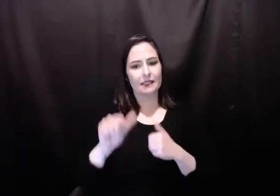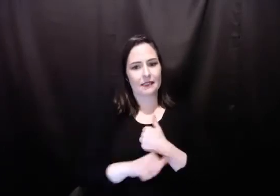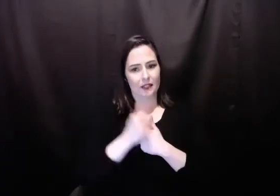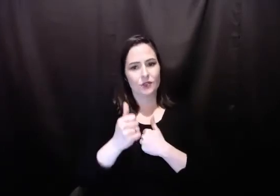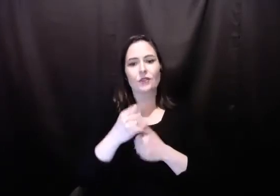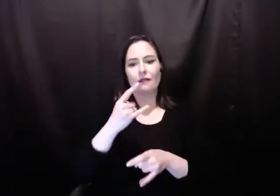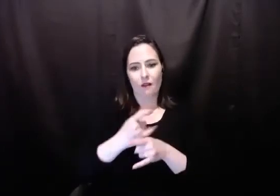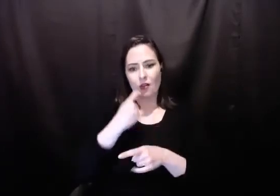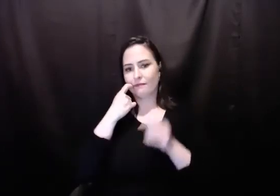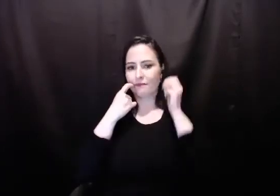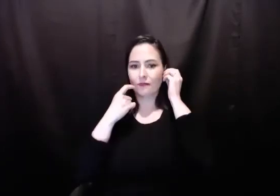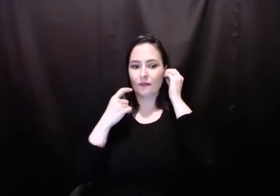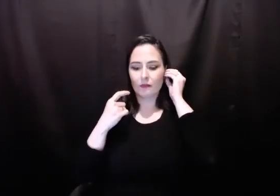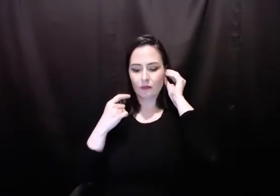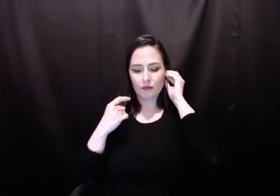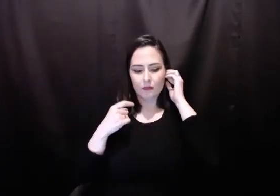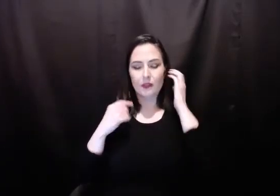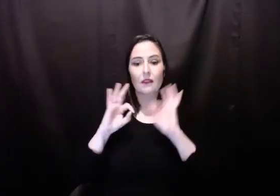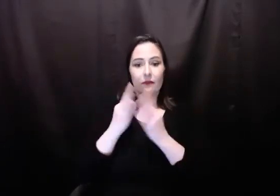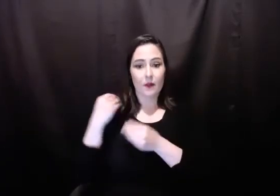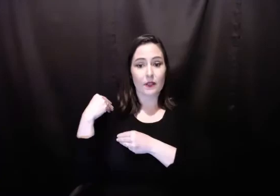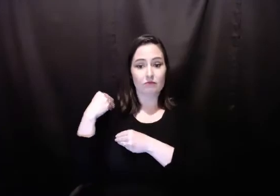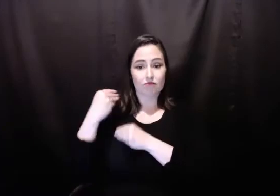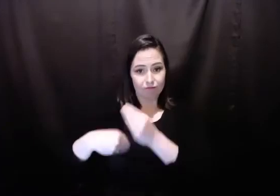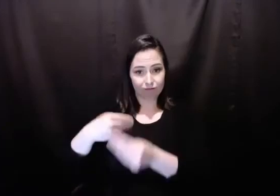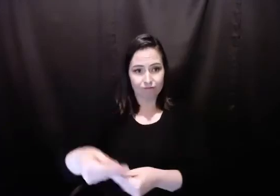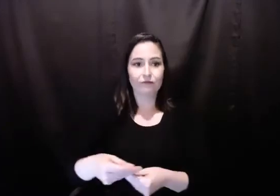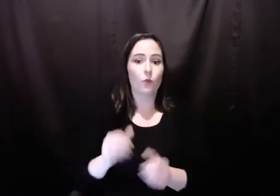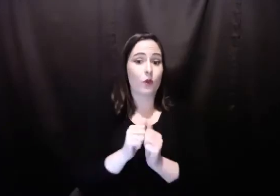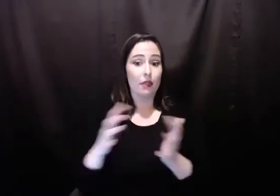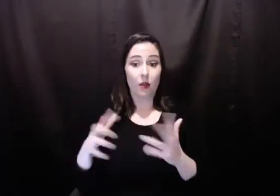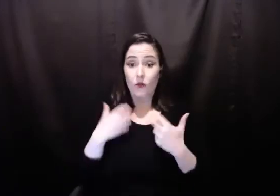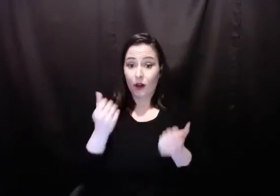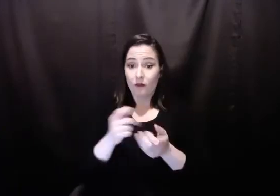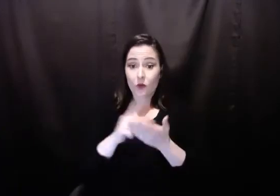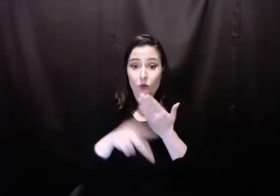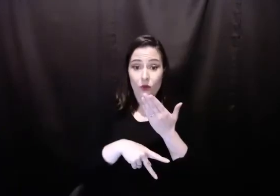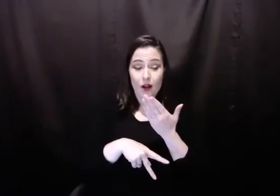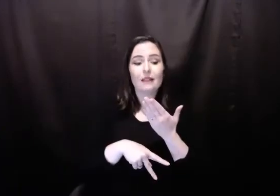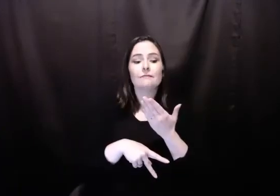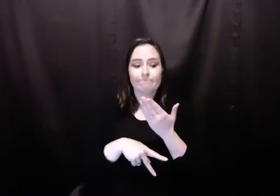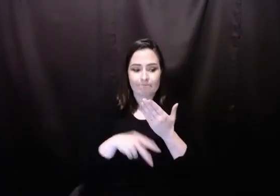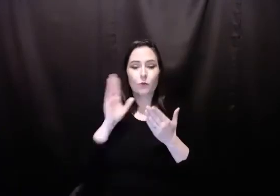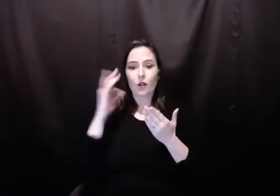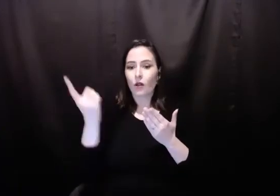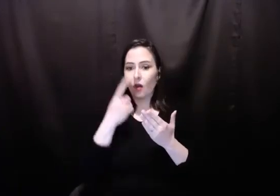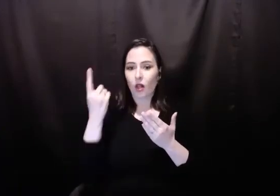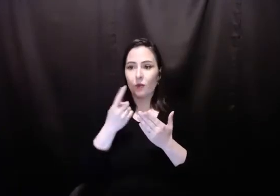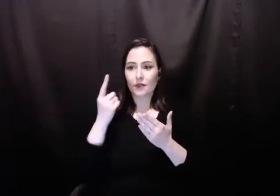always, I think, lead us into leading a life too small. And it will never be a